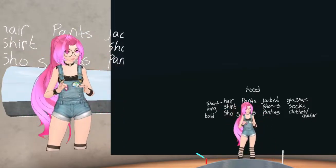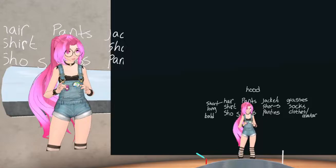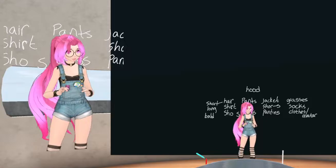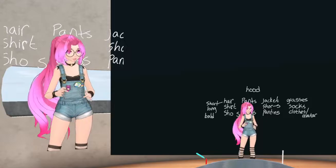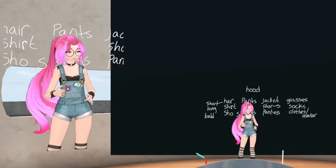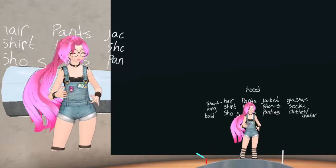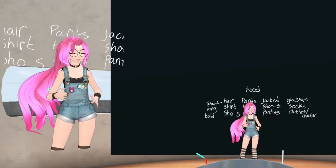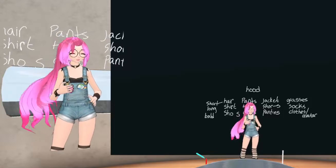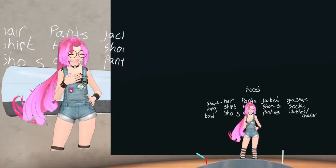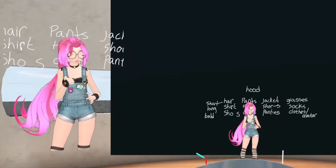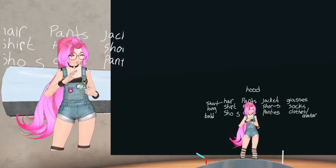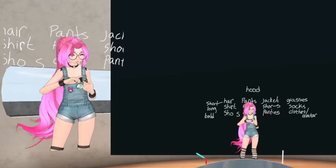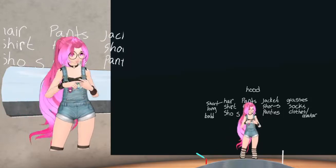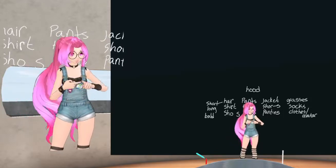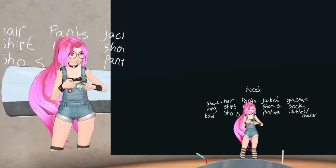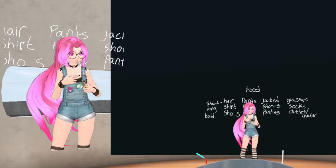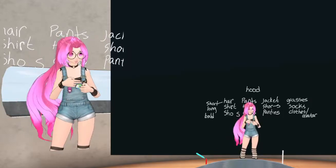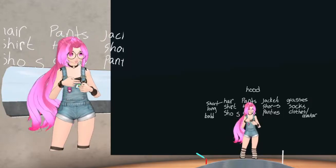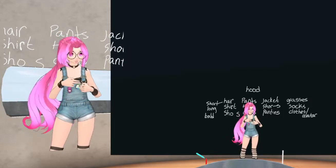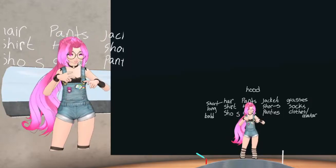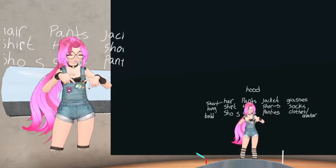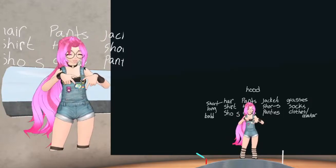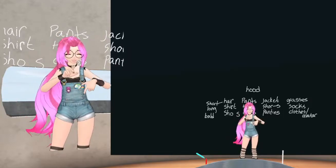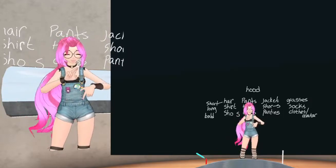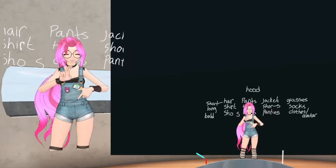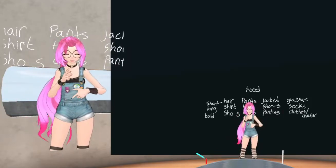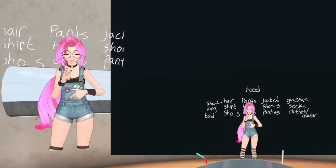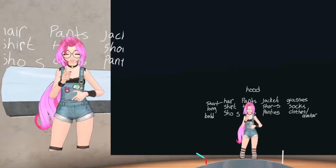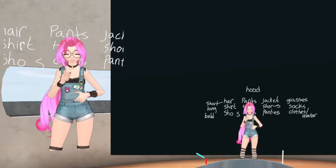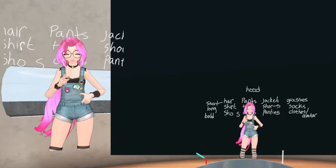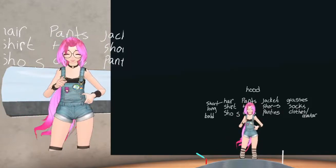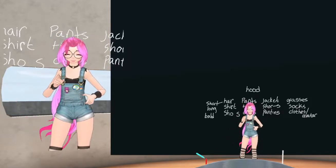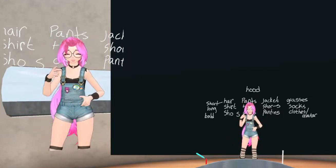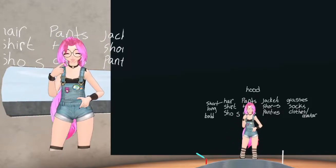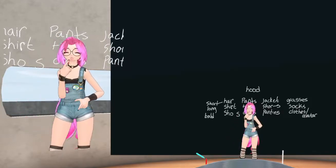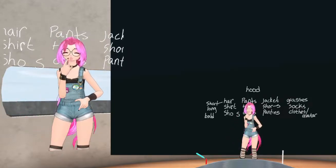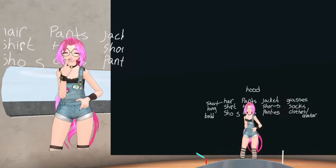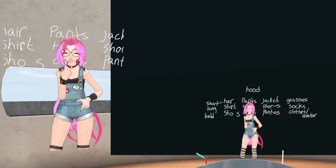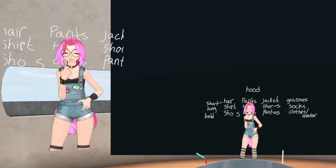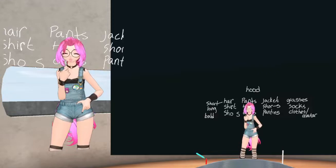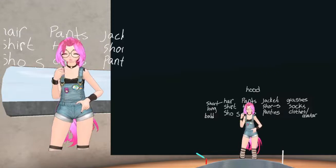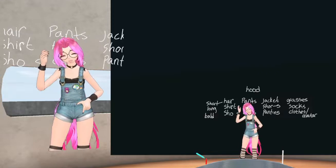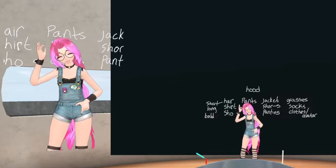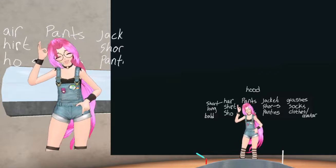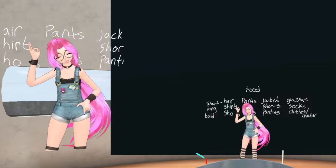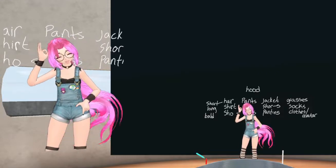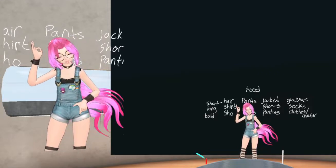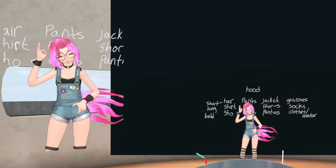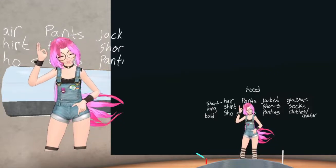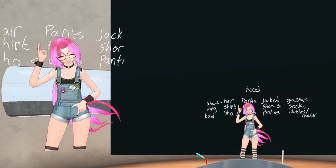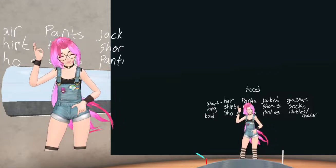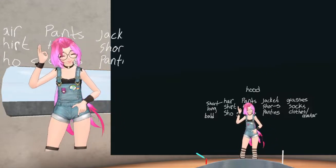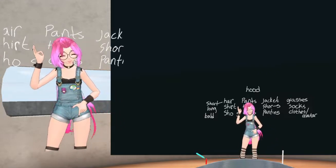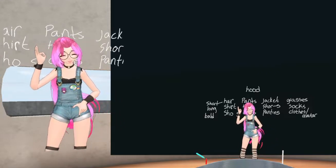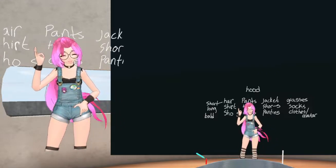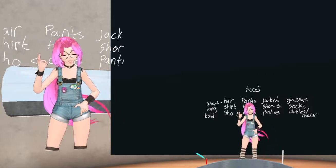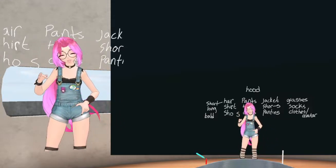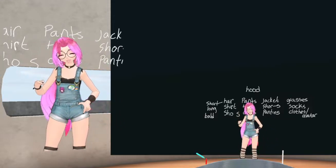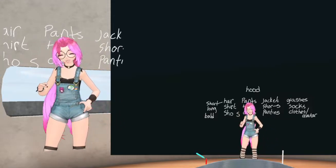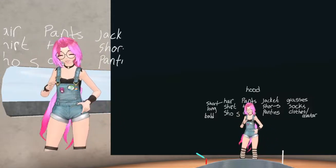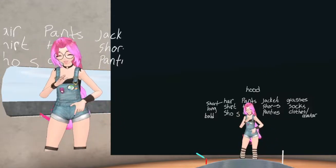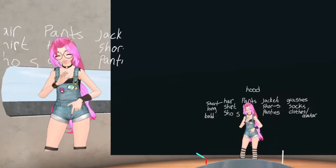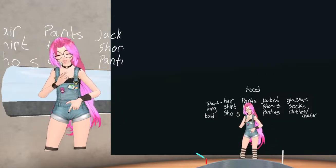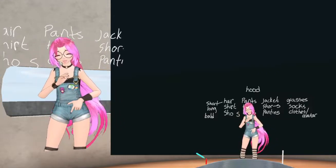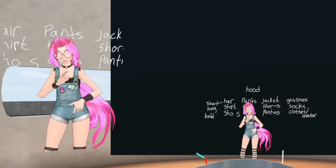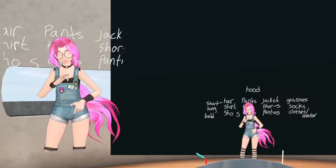your friend, so you say, my friend's name is Merc, and they have red hair